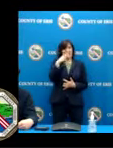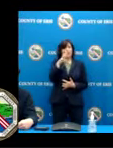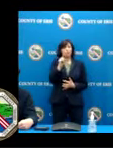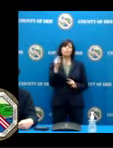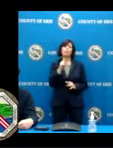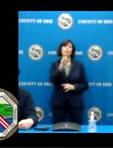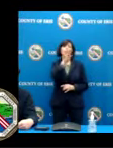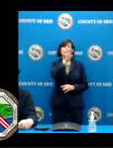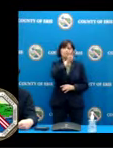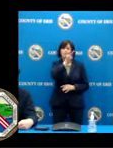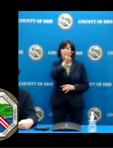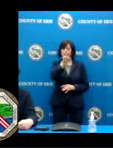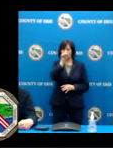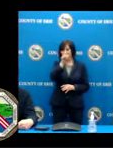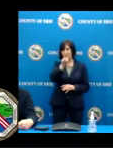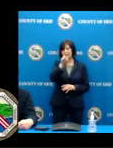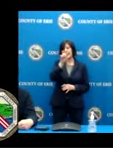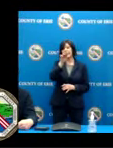at